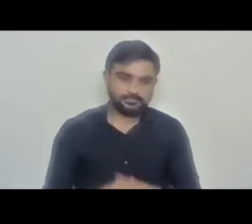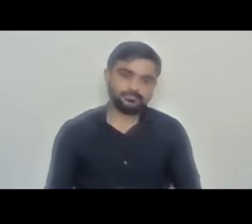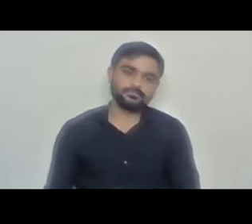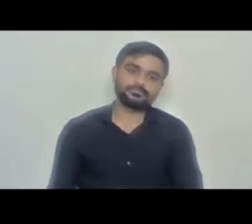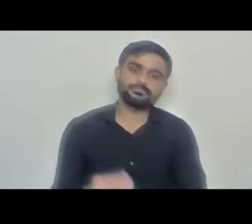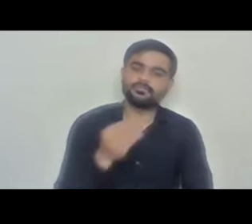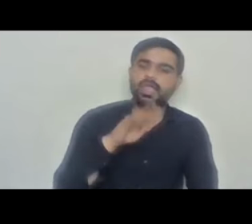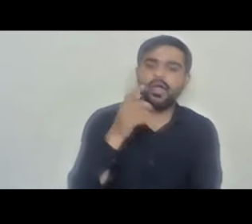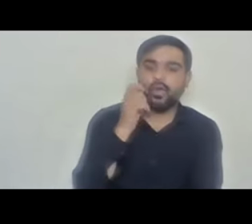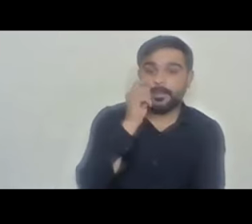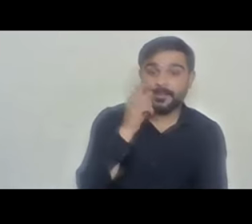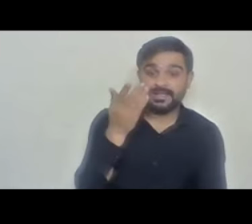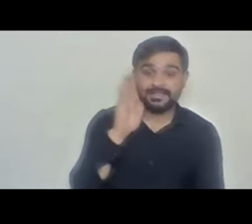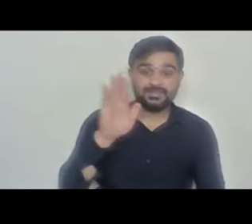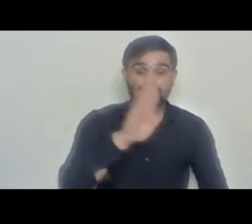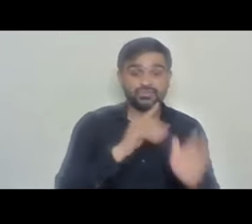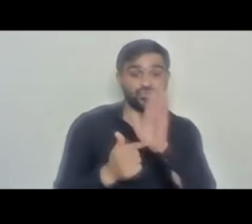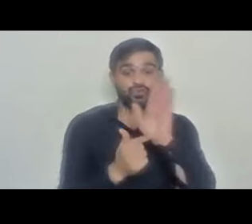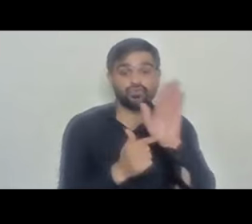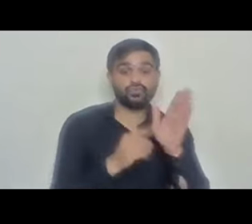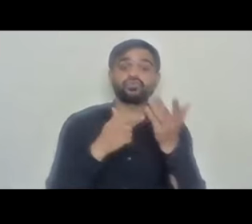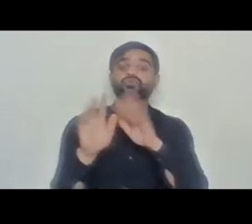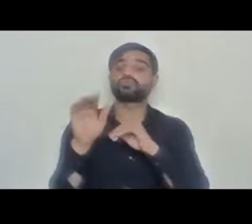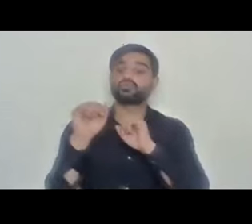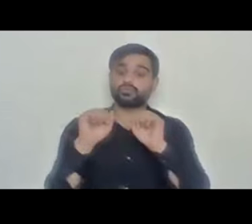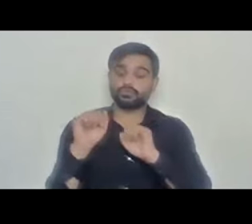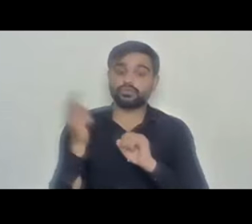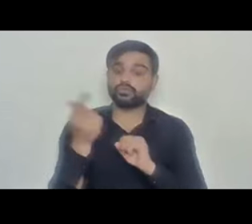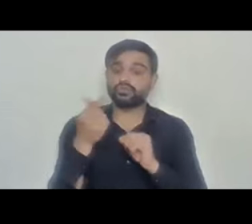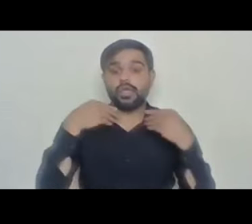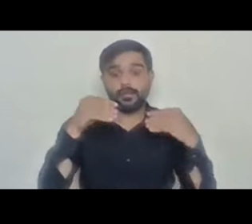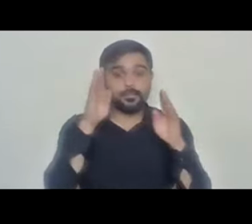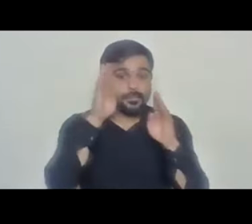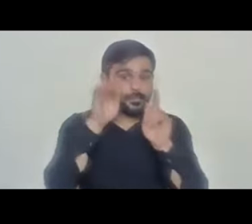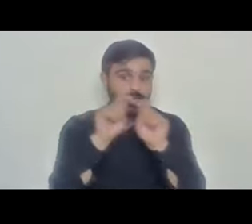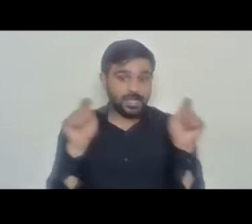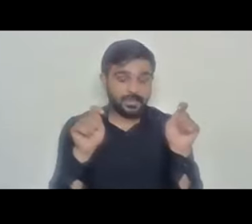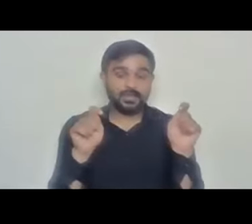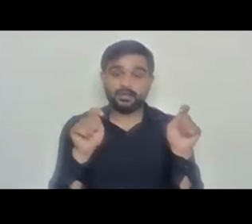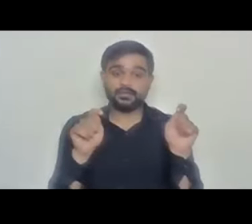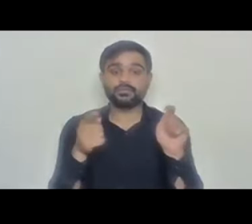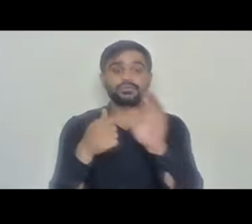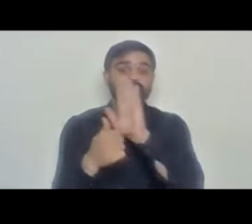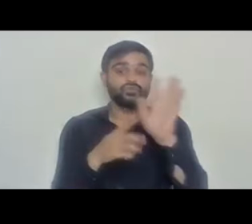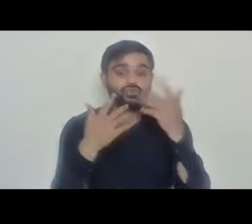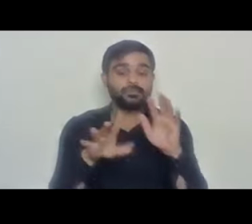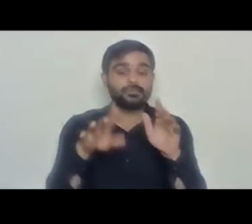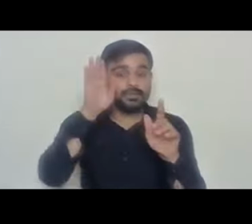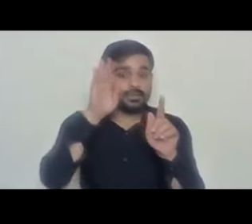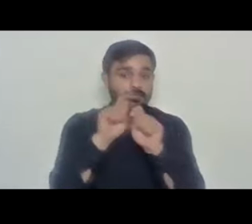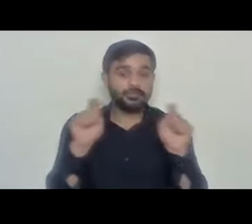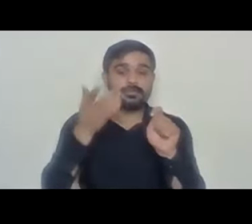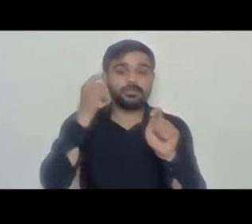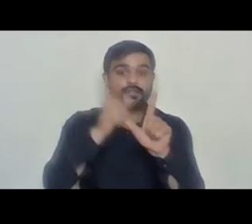around how gender is represented or shown in newspapers, has been represented in newspapers in the last